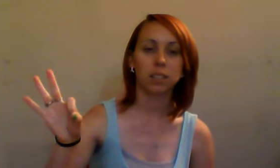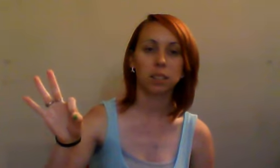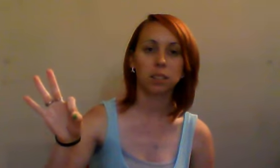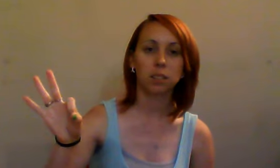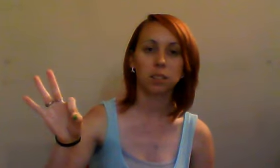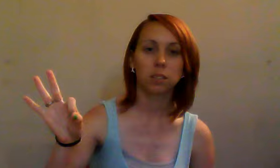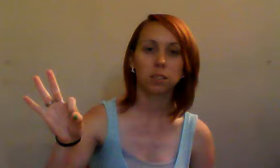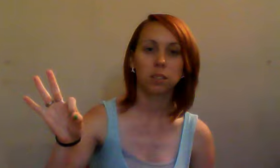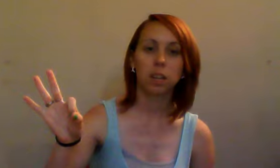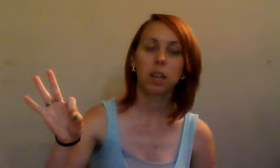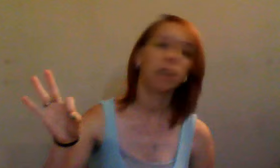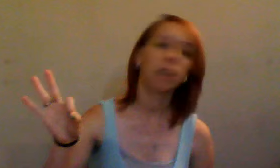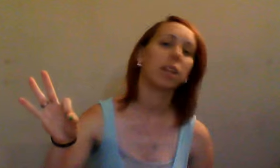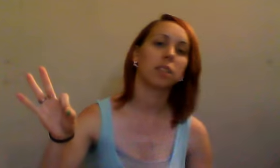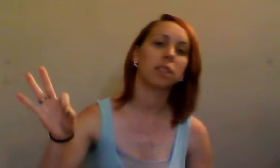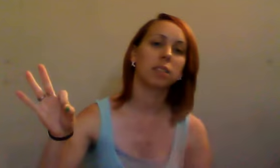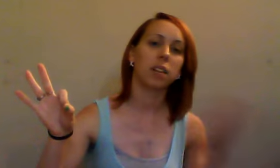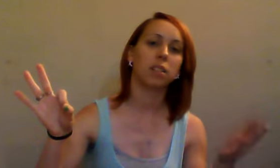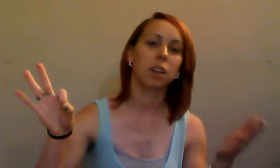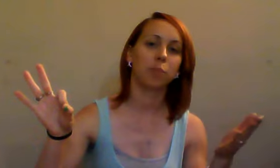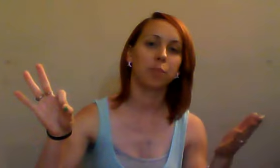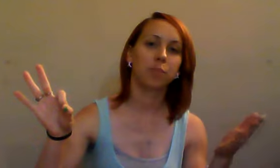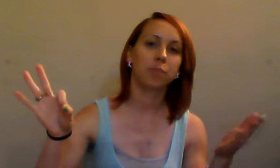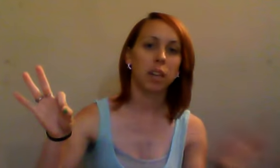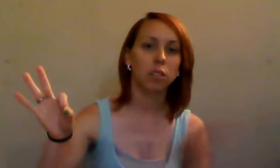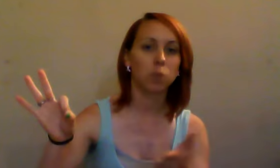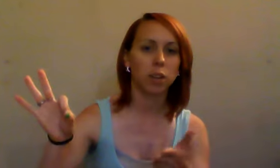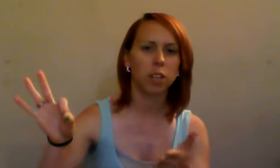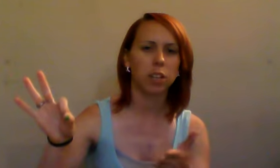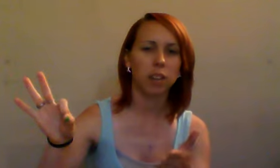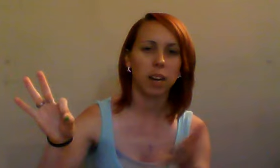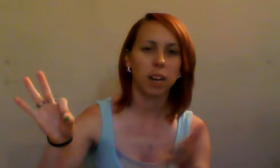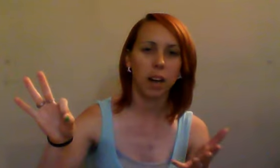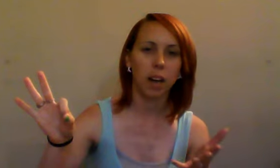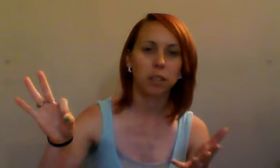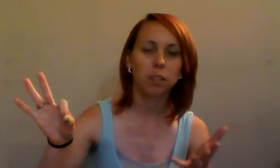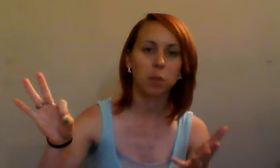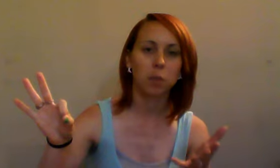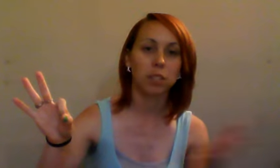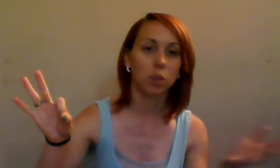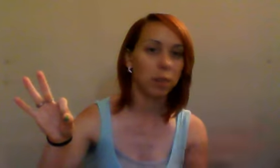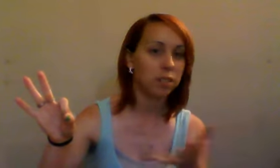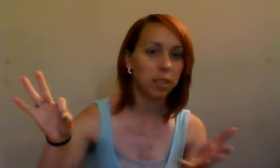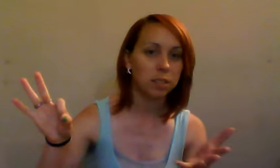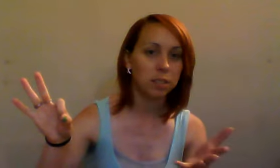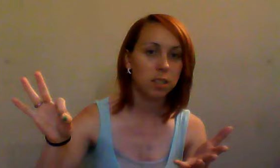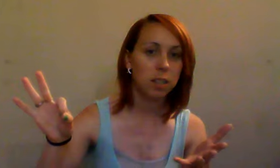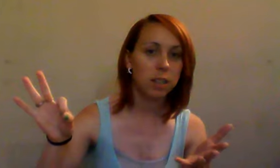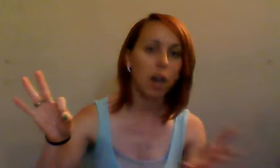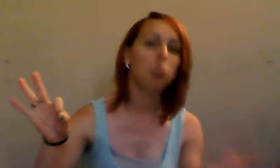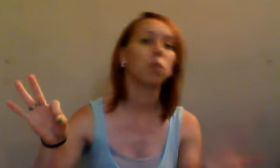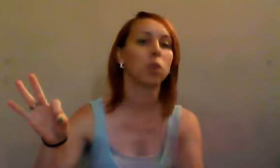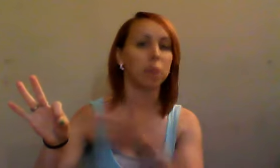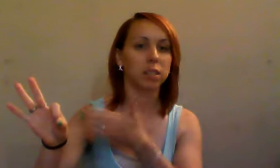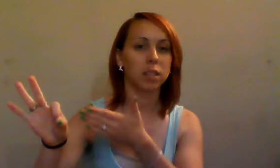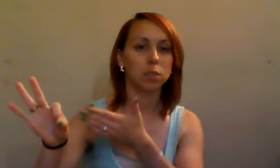19, and then as I said, 10 and 20 are just kind of odd numbers that don't make sense now, but will make sense when